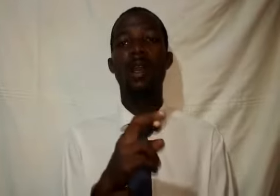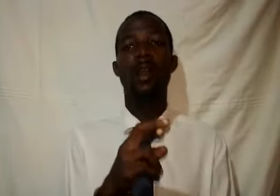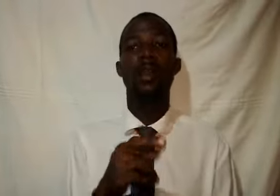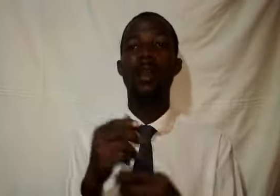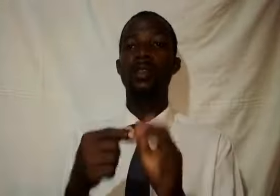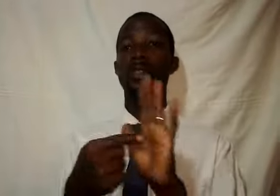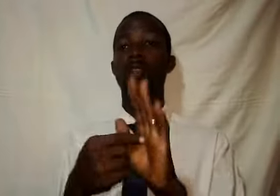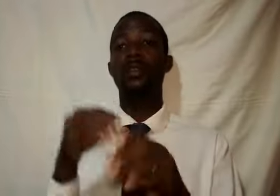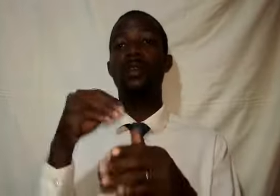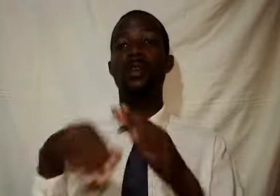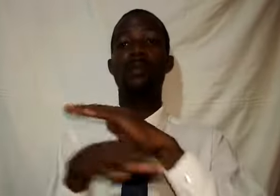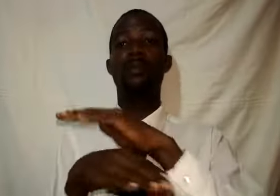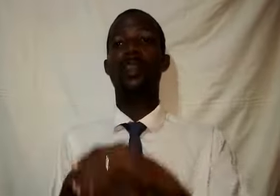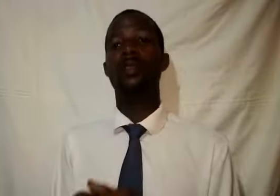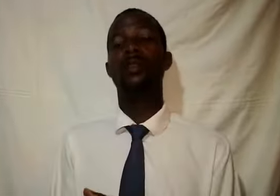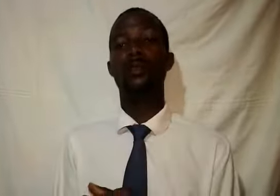shown below. 10,